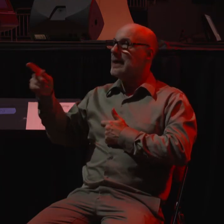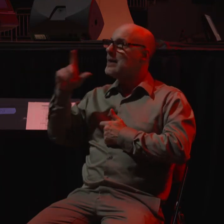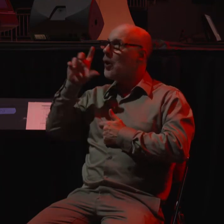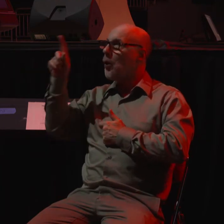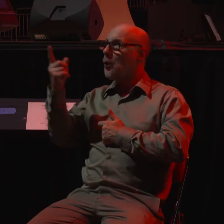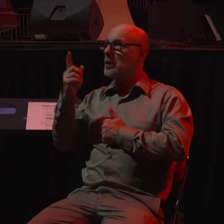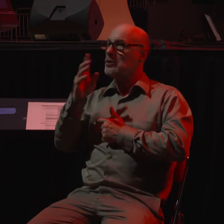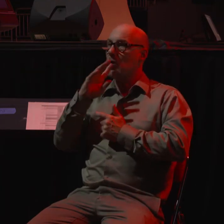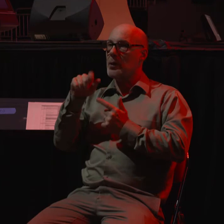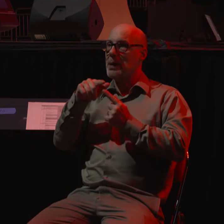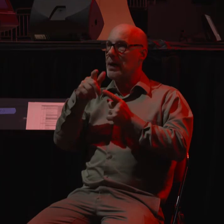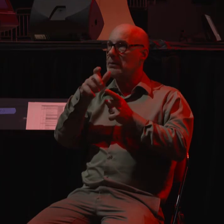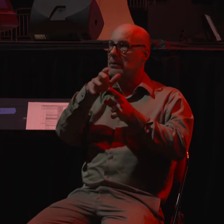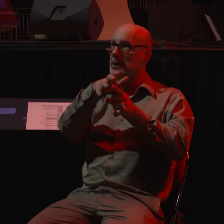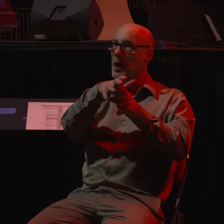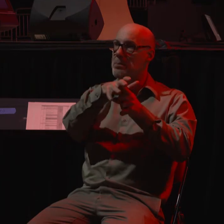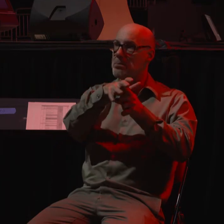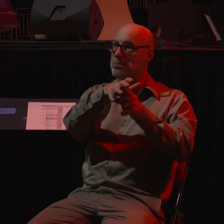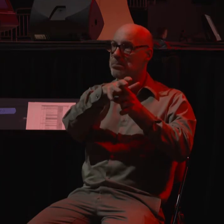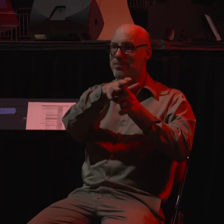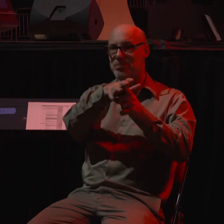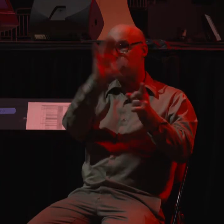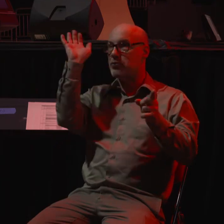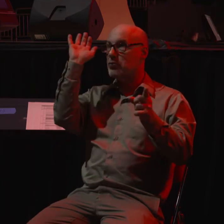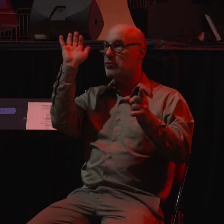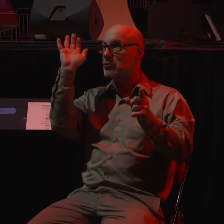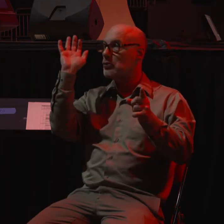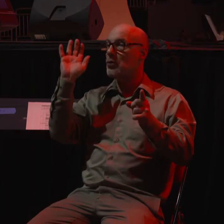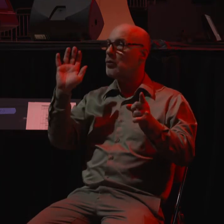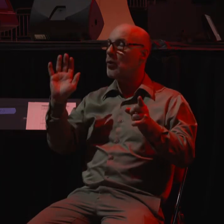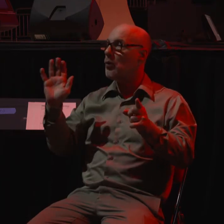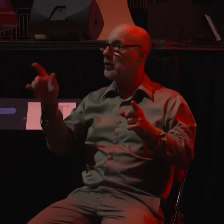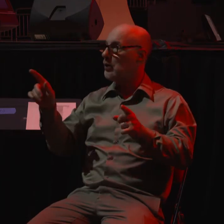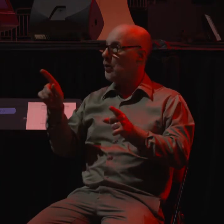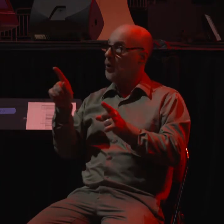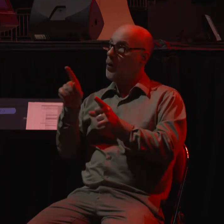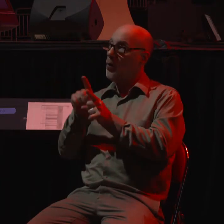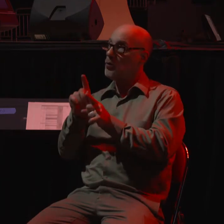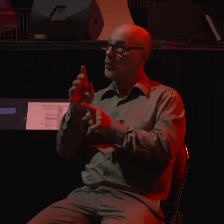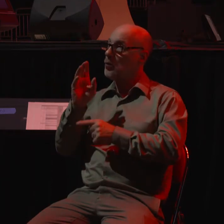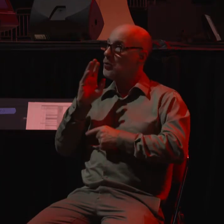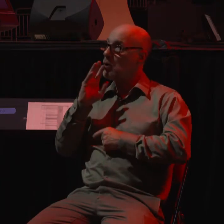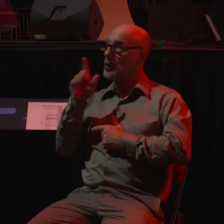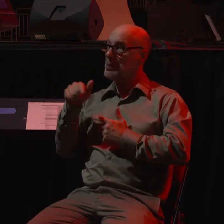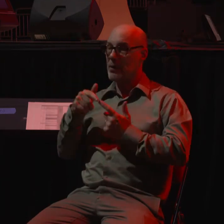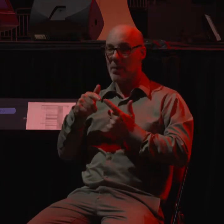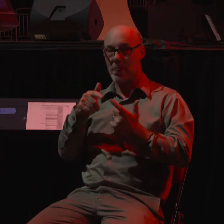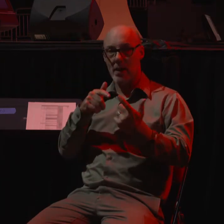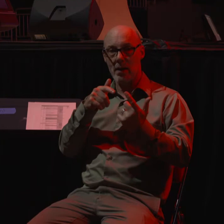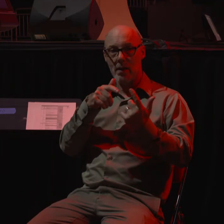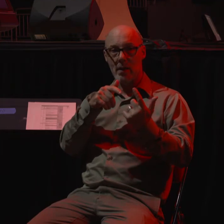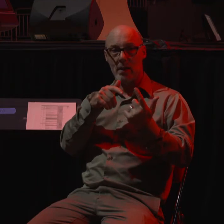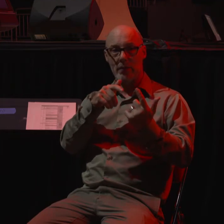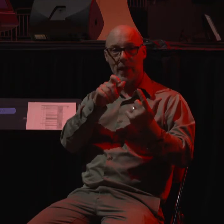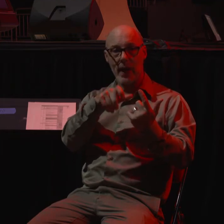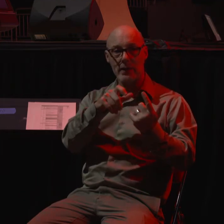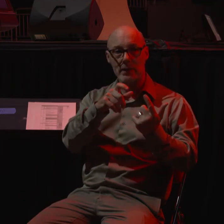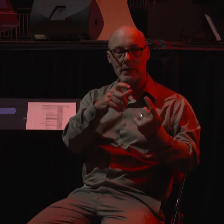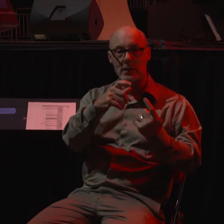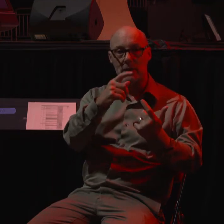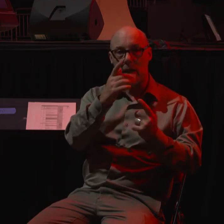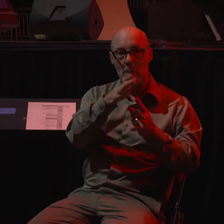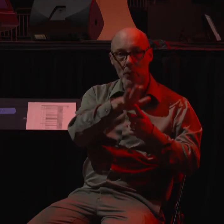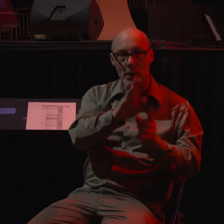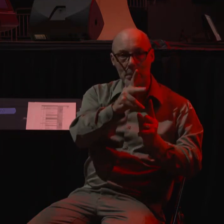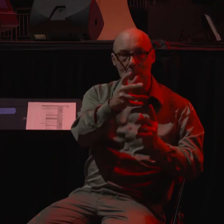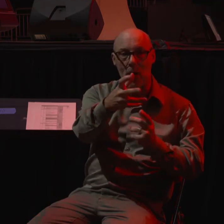oppressed, but also the reclamation and the affirmation of the oppressor. Yeah, sure. So when he talks